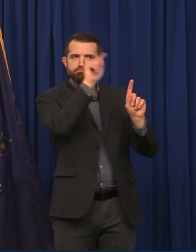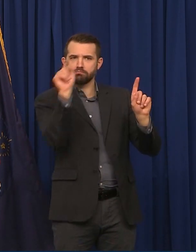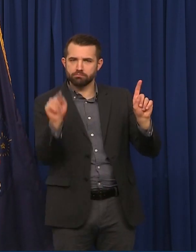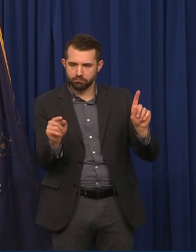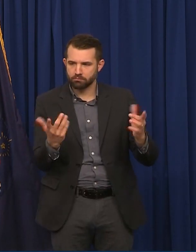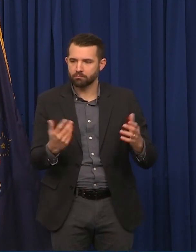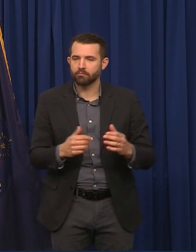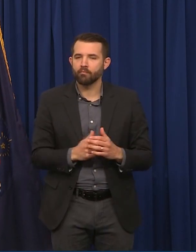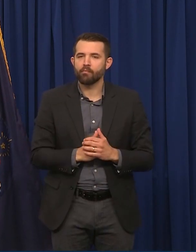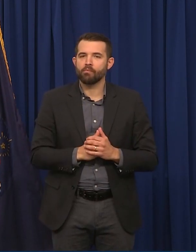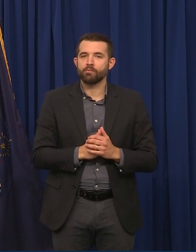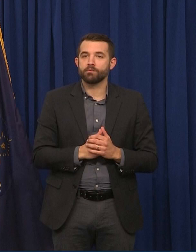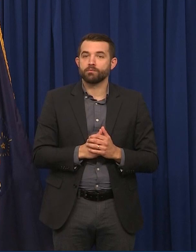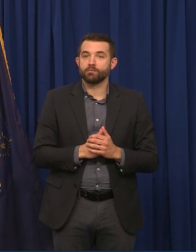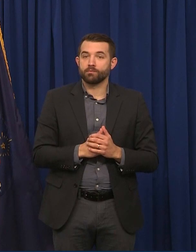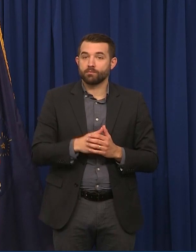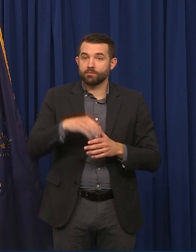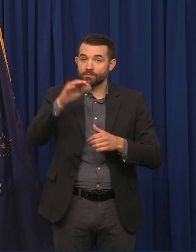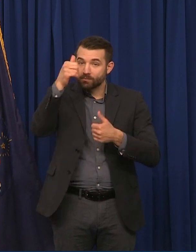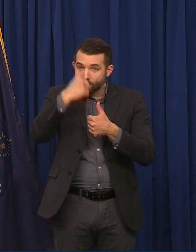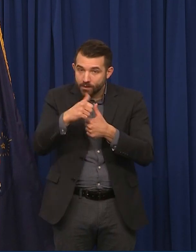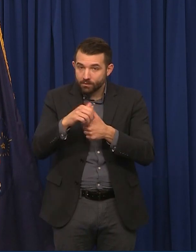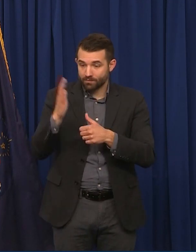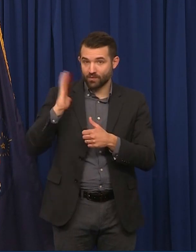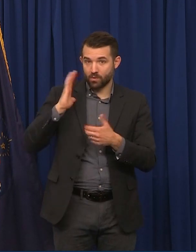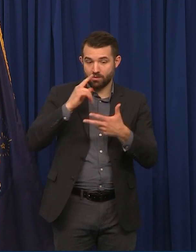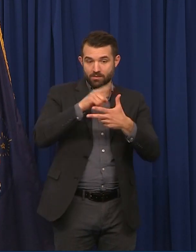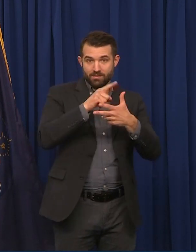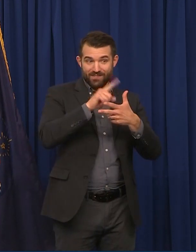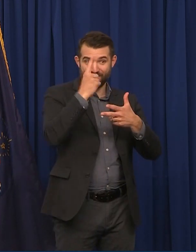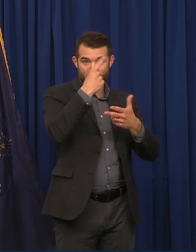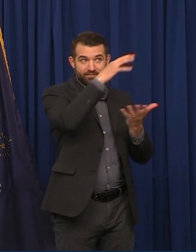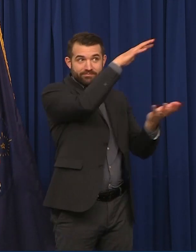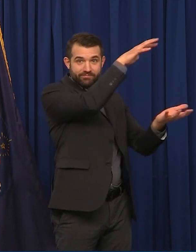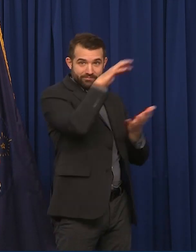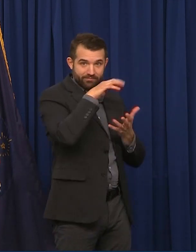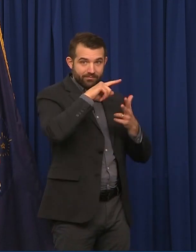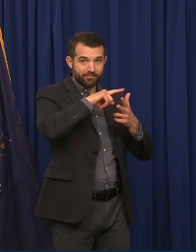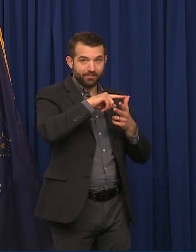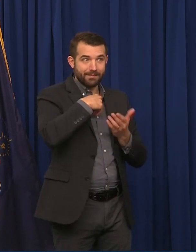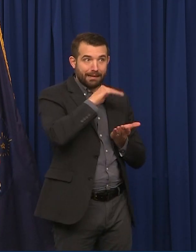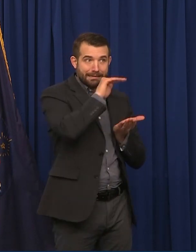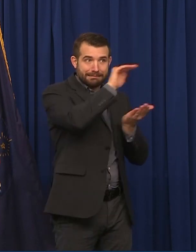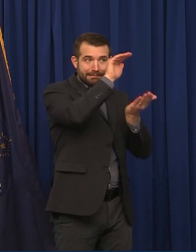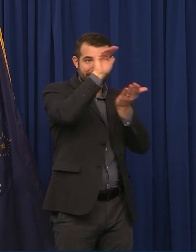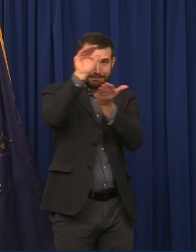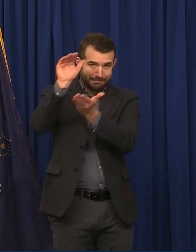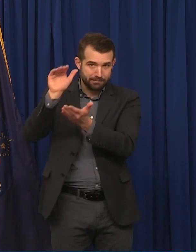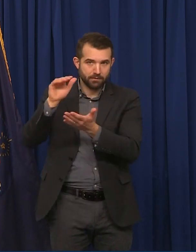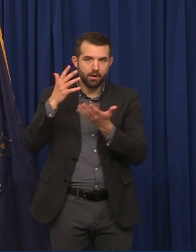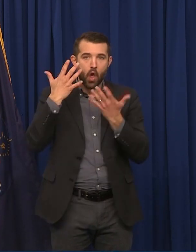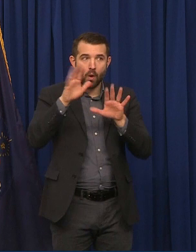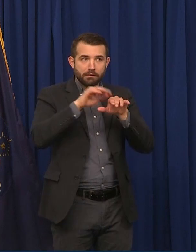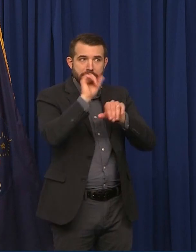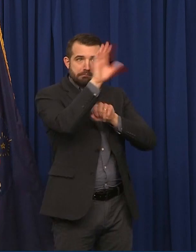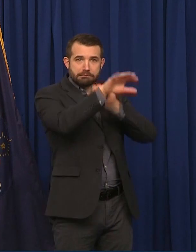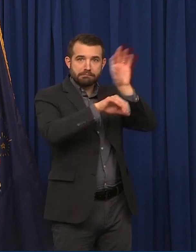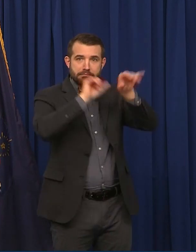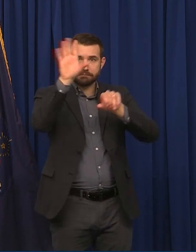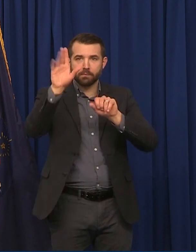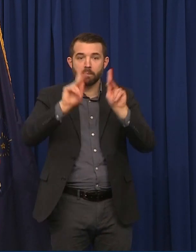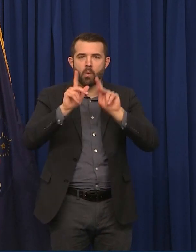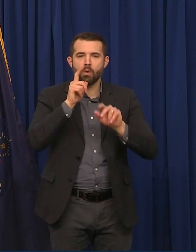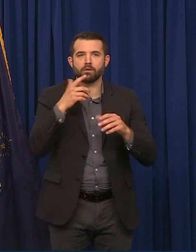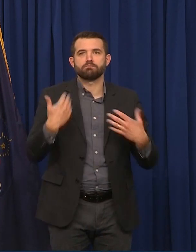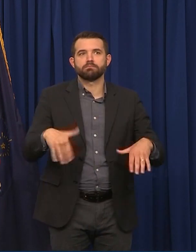of PPE that were made by Maine CDC were designed to equip the least equipped. Where we are now